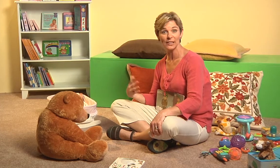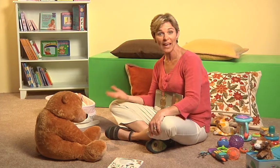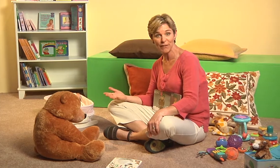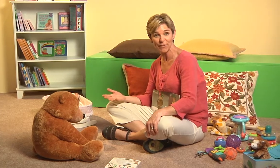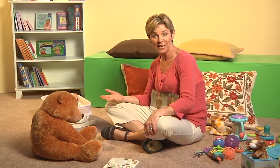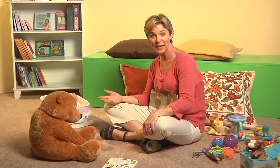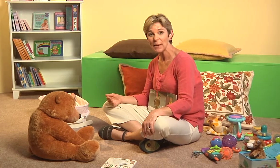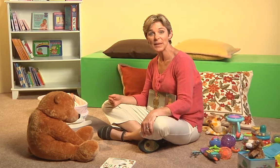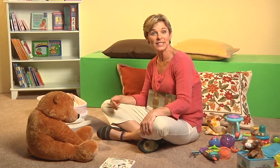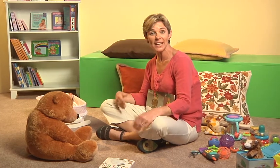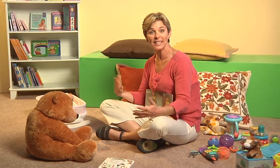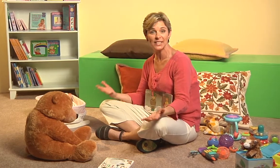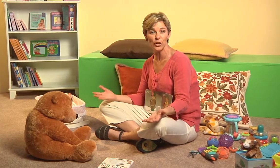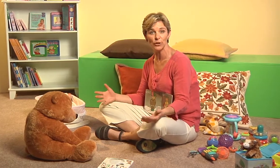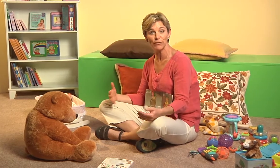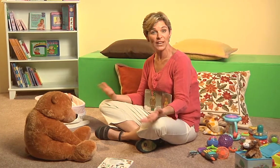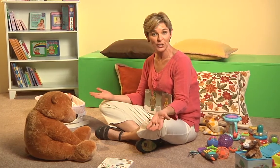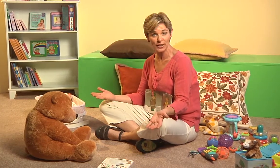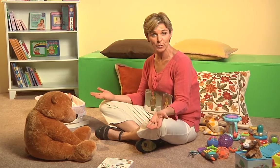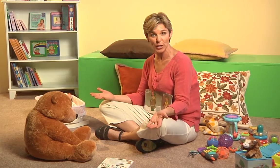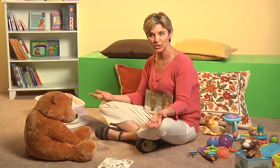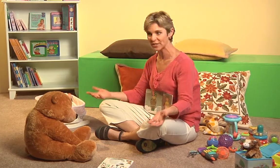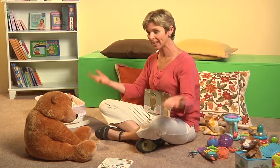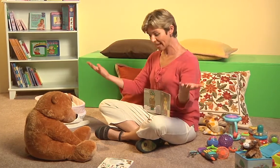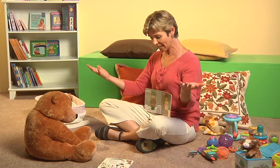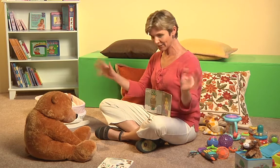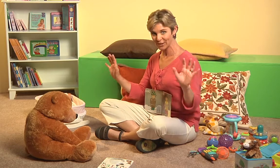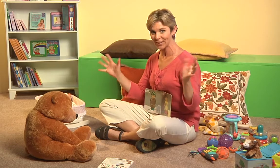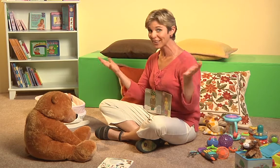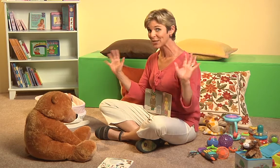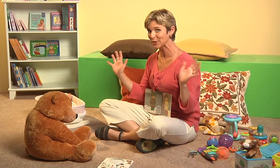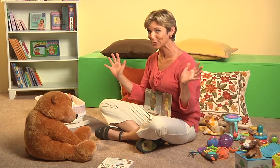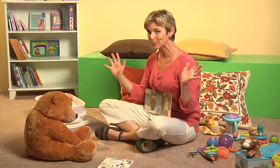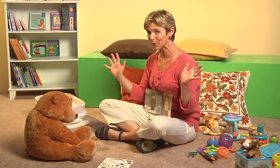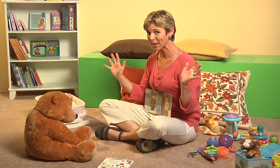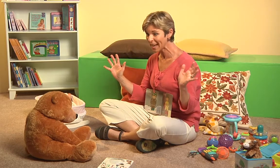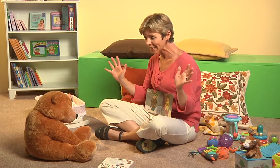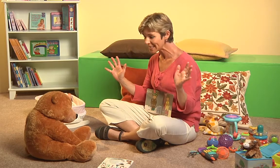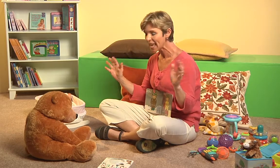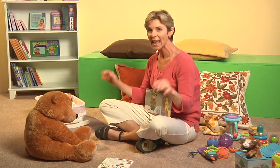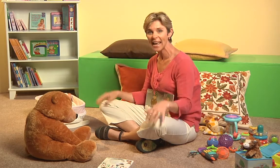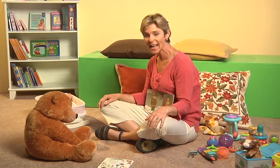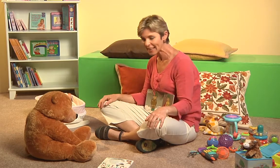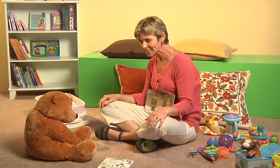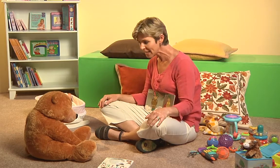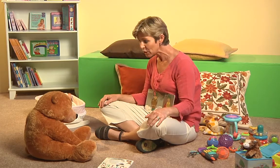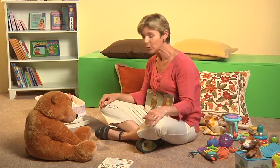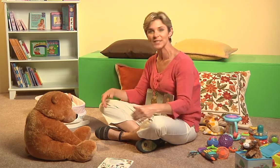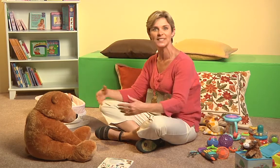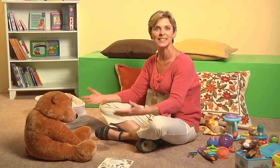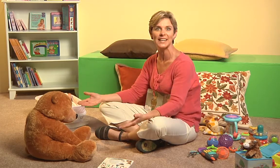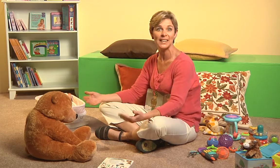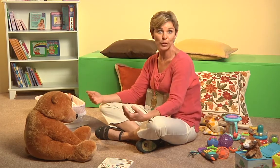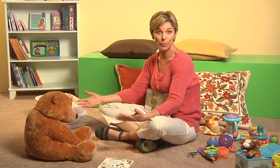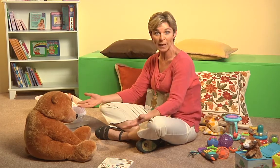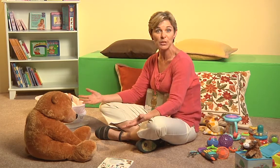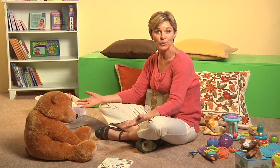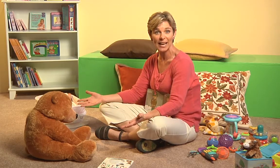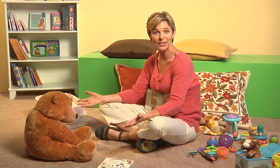lot of fun because they can see all your facial expressions and, look, you can use both hands And you can see your baby's reaction to